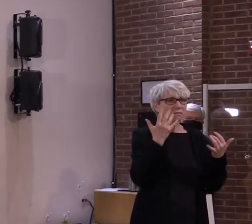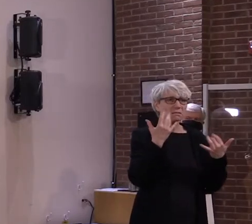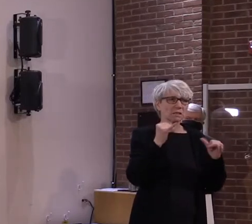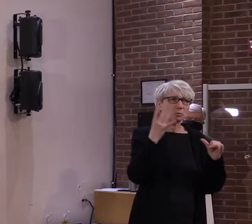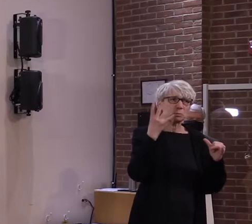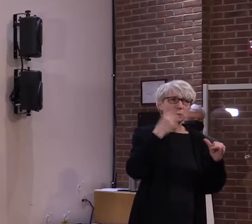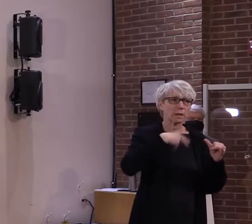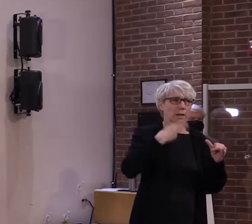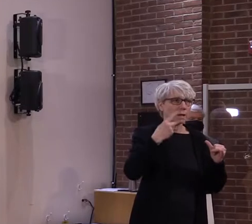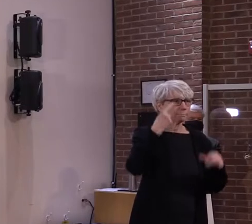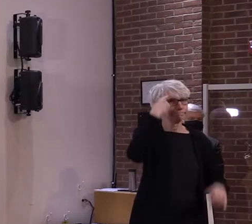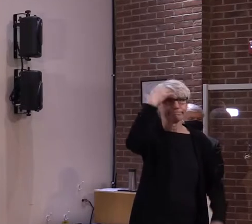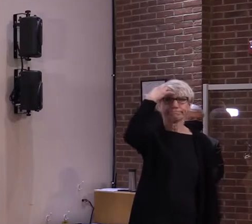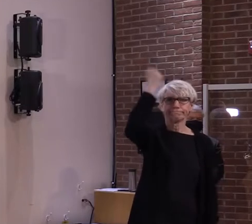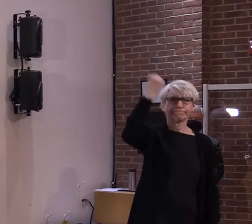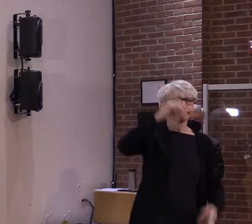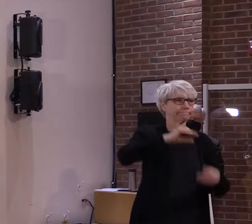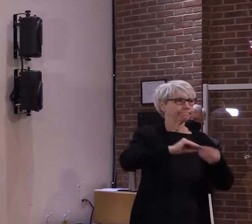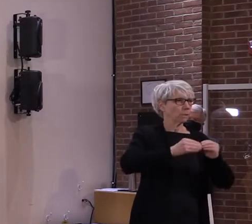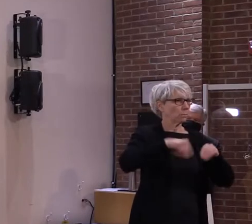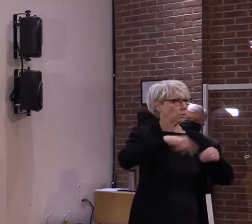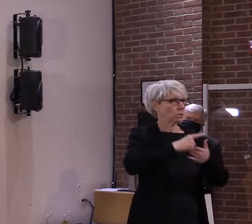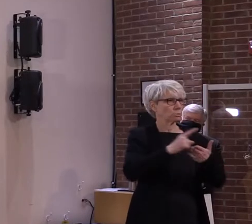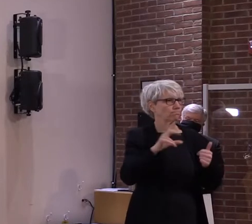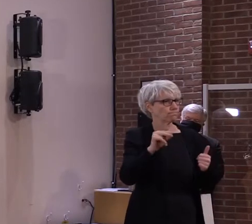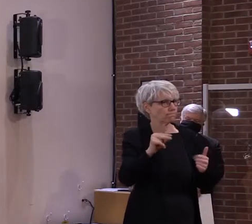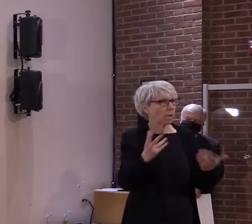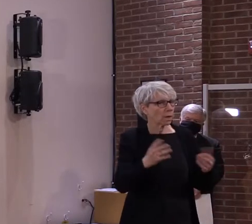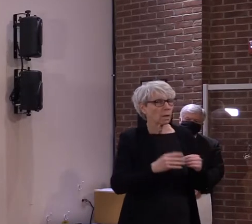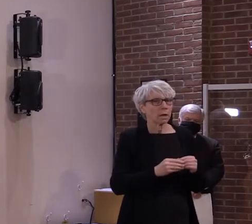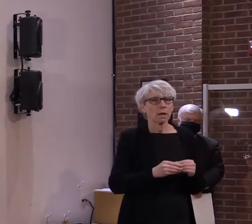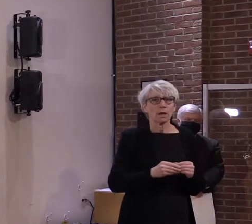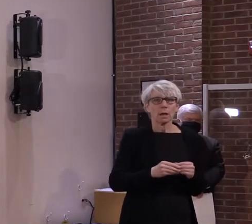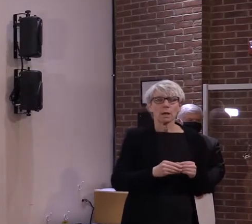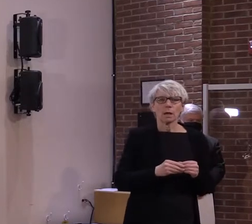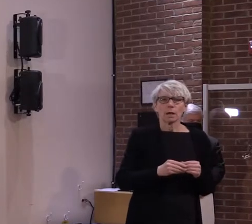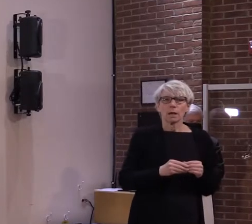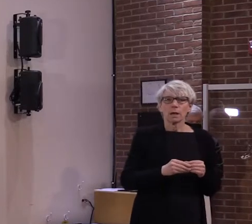can't give you a number off the top of my head. The fact of the matter is